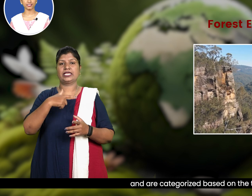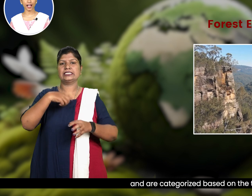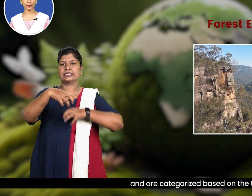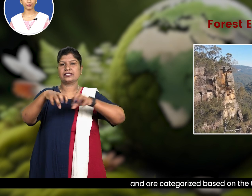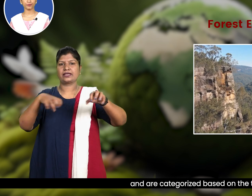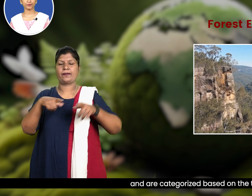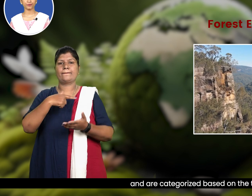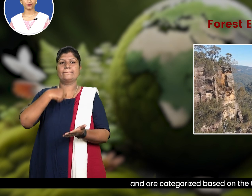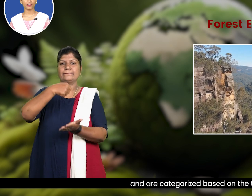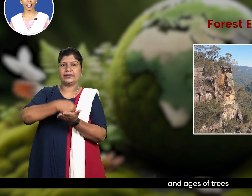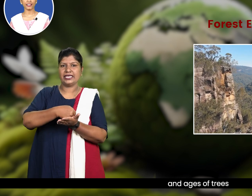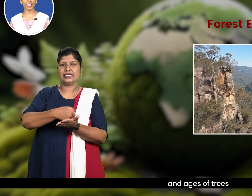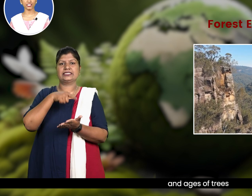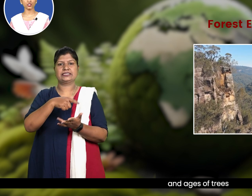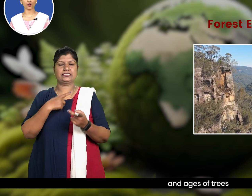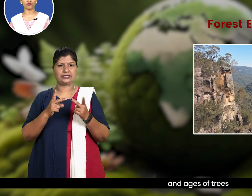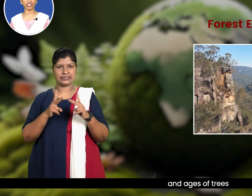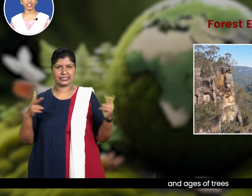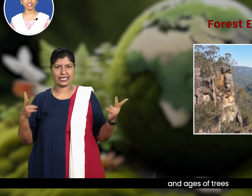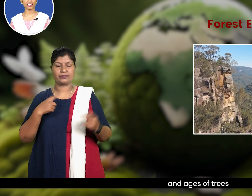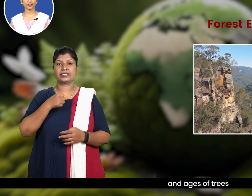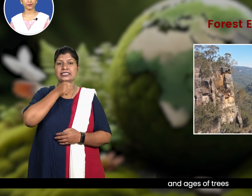type and ages of trees,